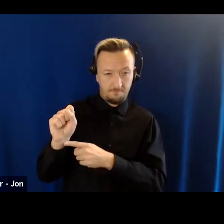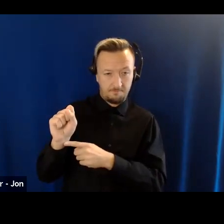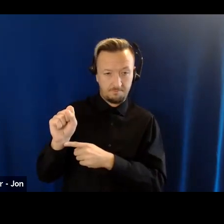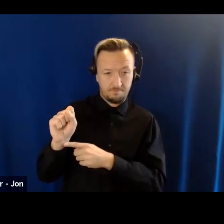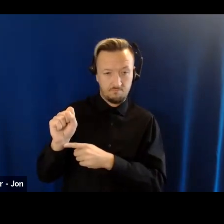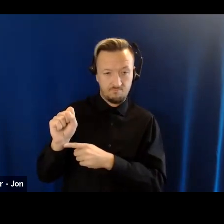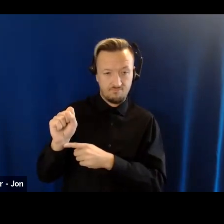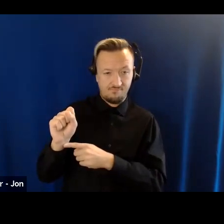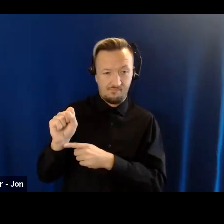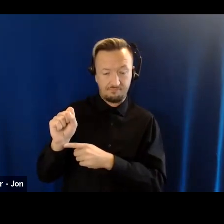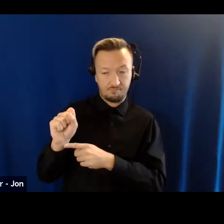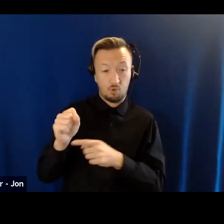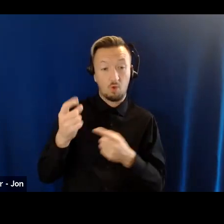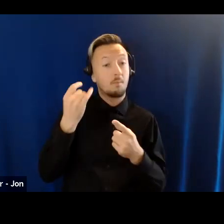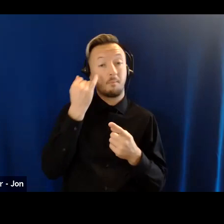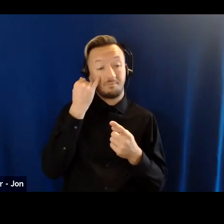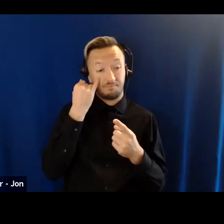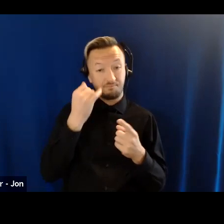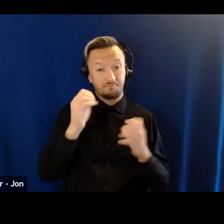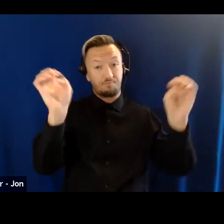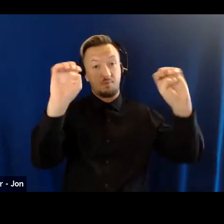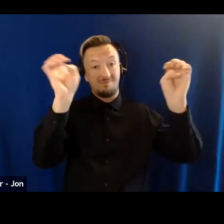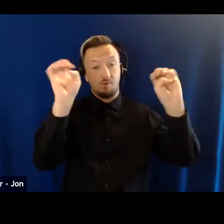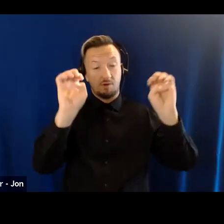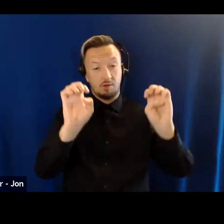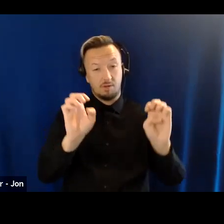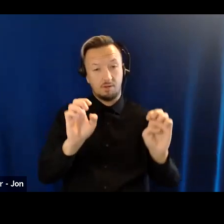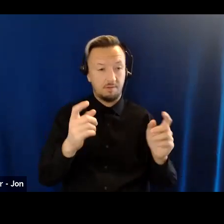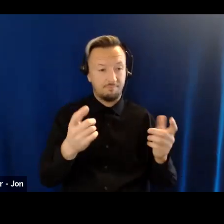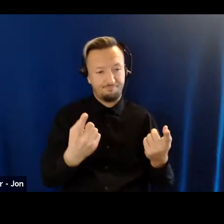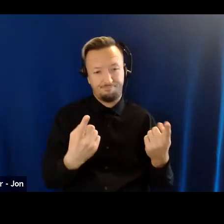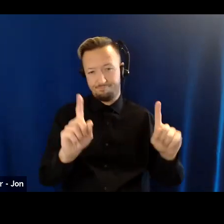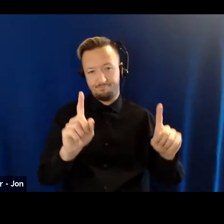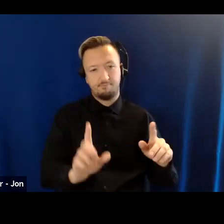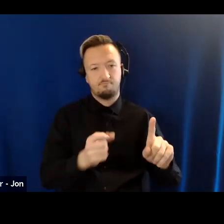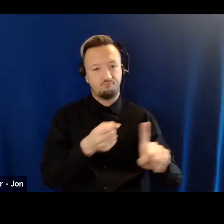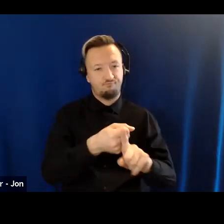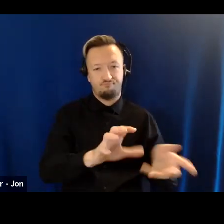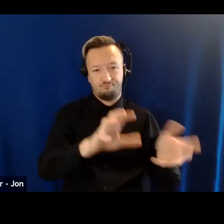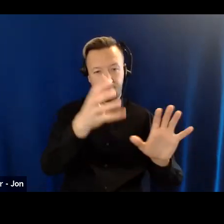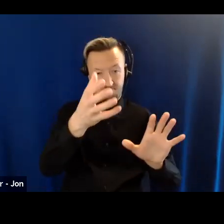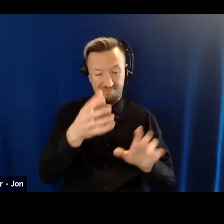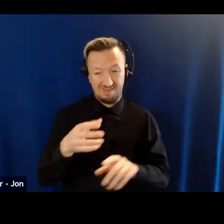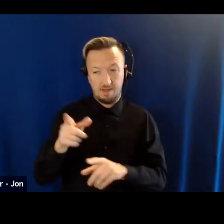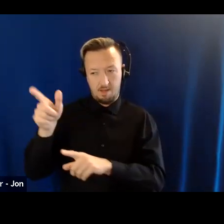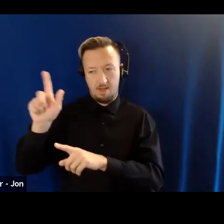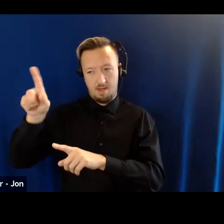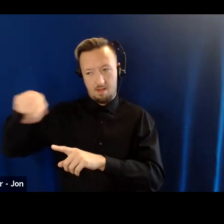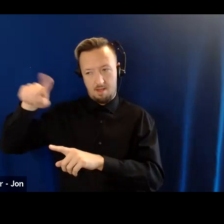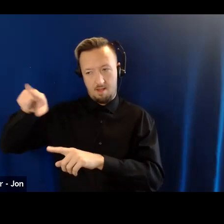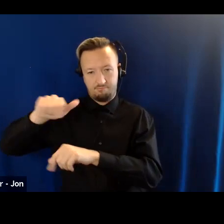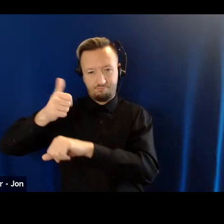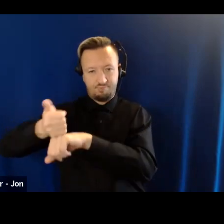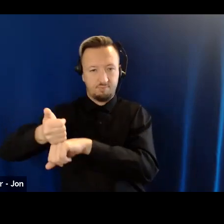during public health emergencies. And while some of these flexibilities